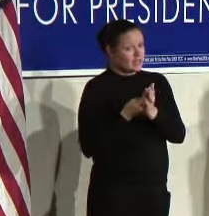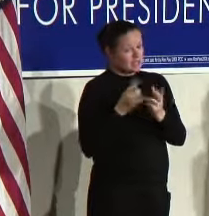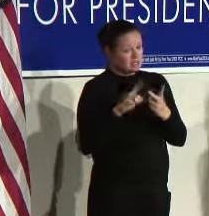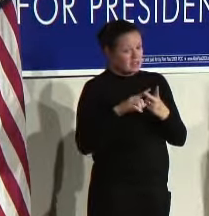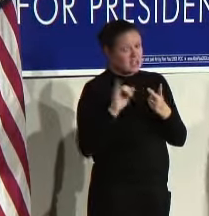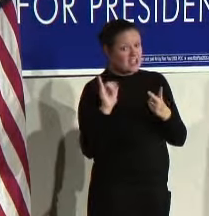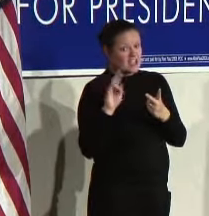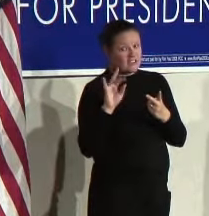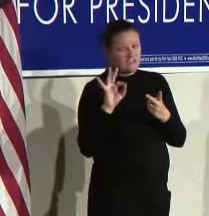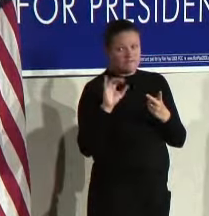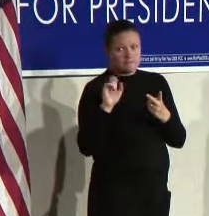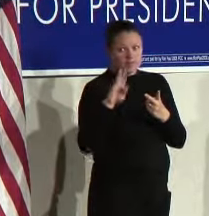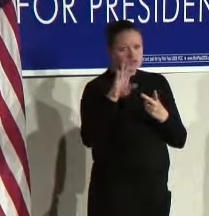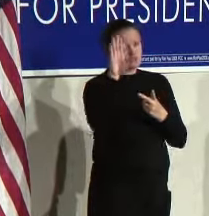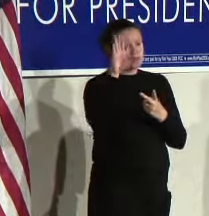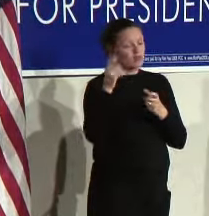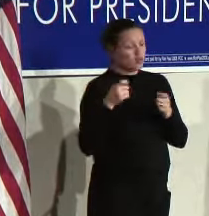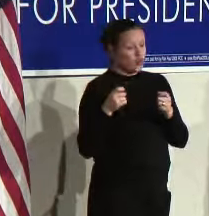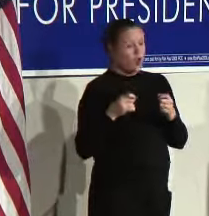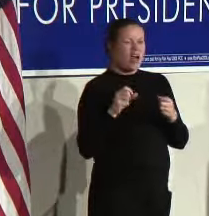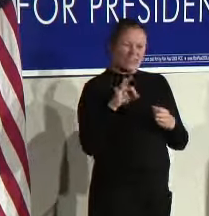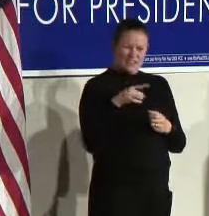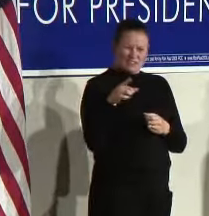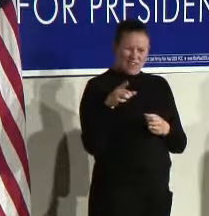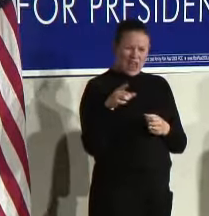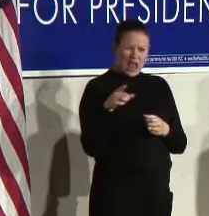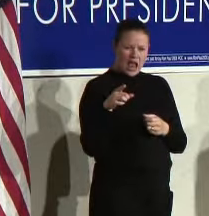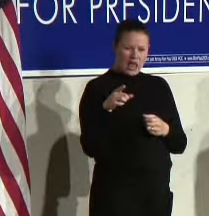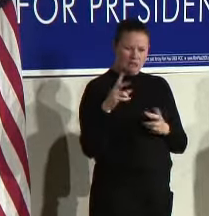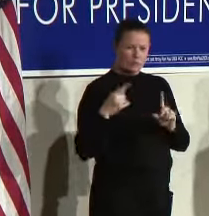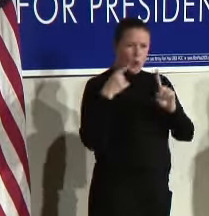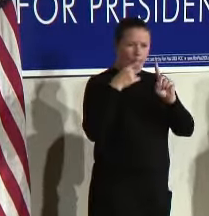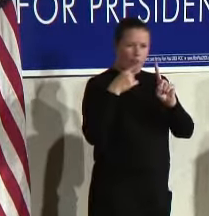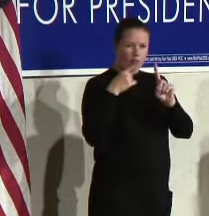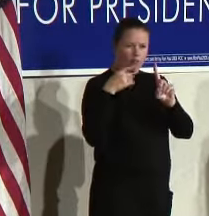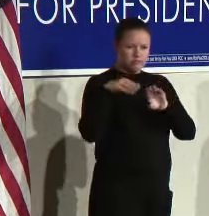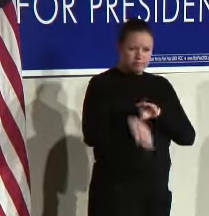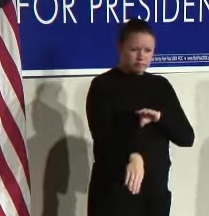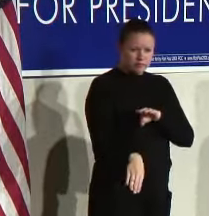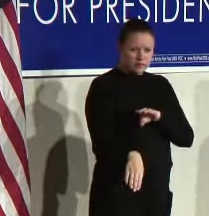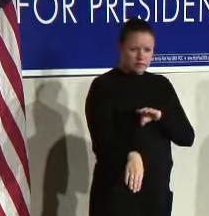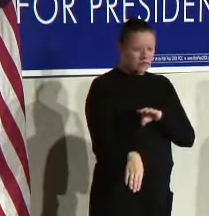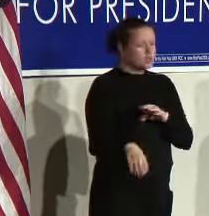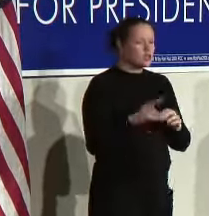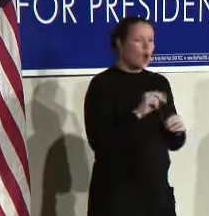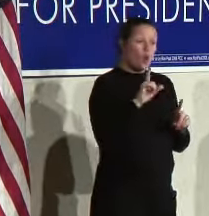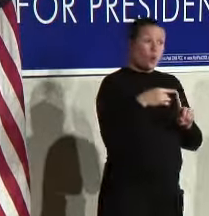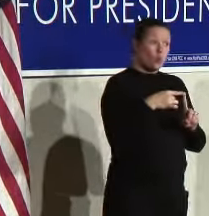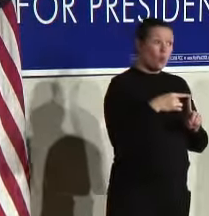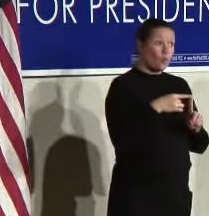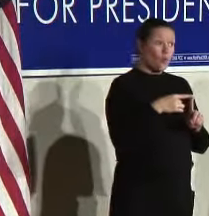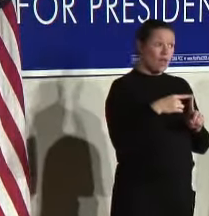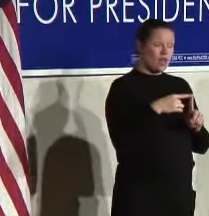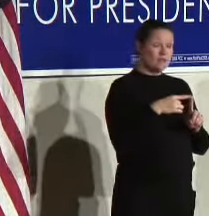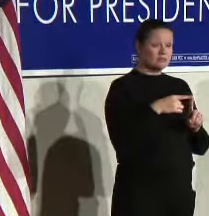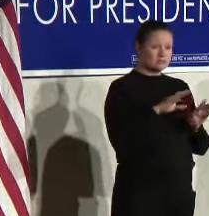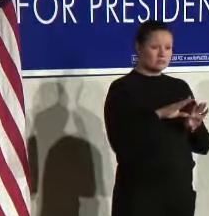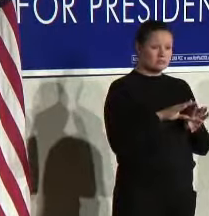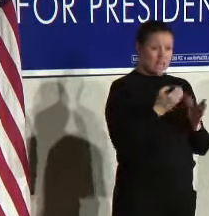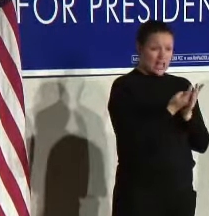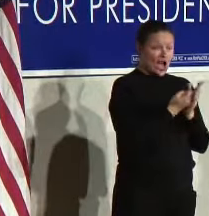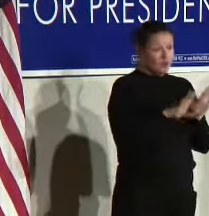know that they benefit by it. Whether they would intentionally collapse it, they have too many benefits when it's going up and the bubble's being